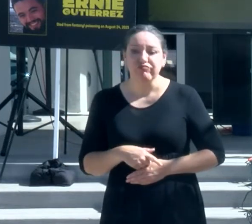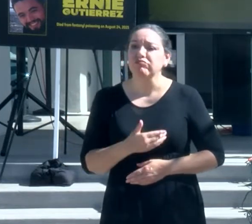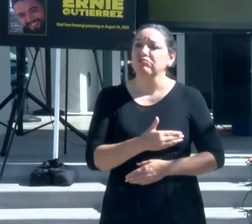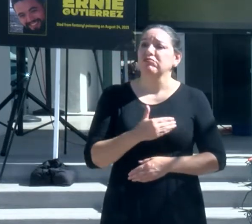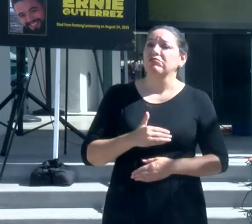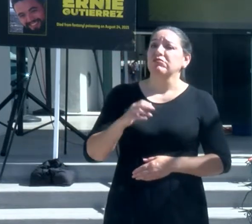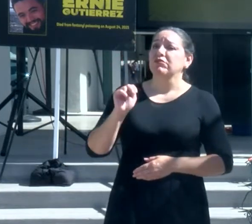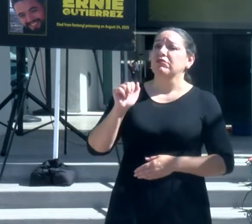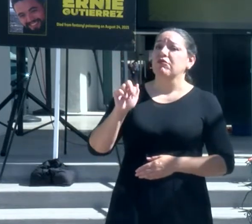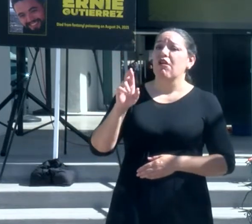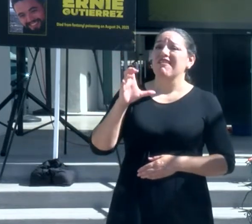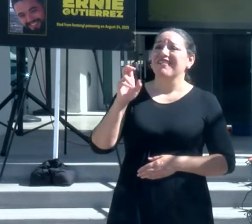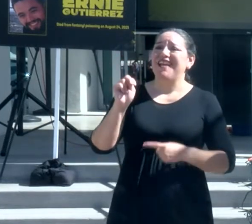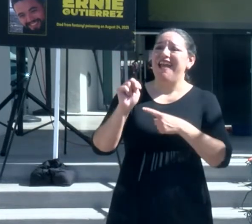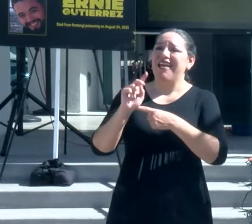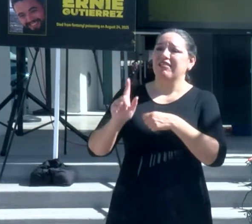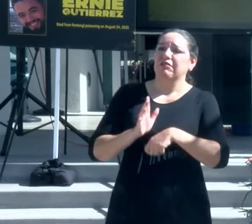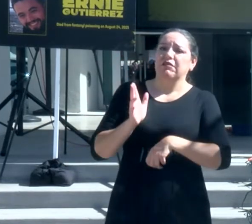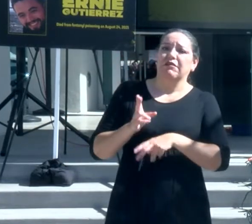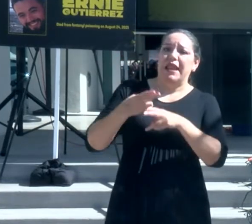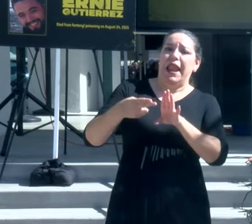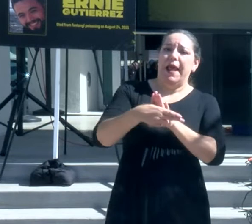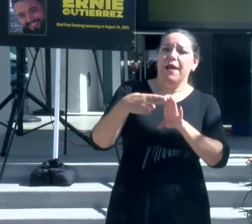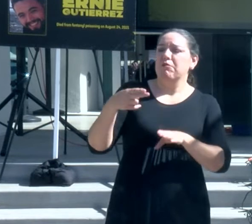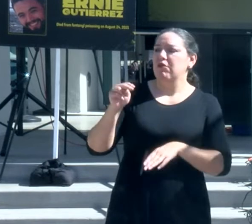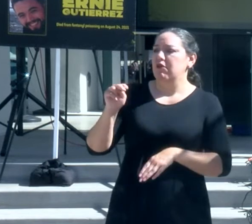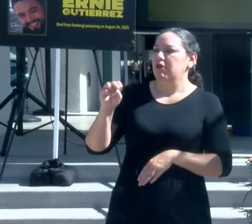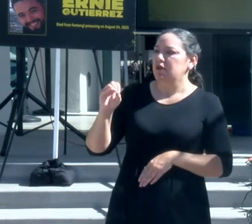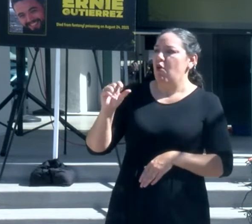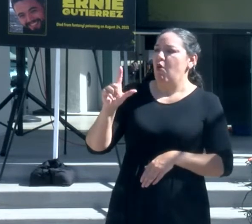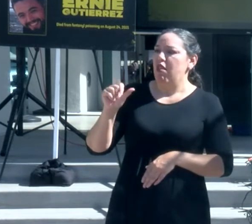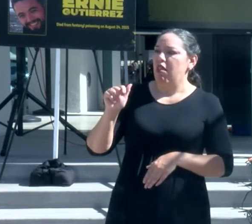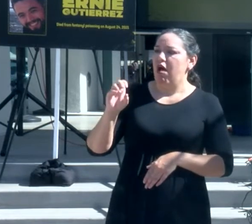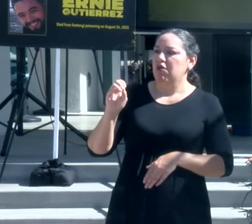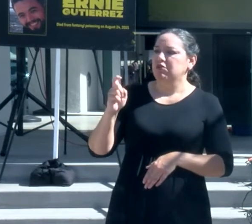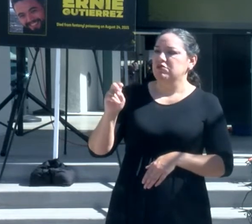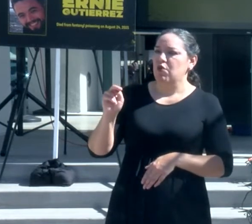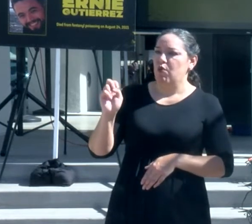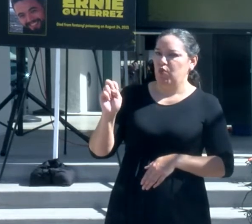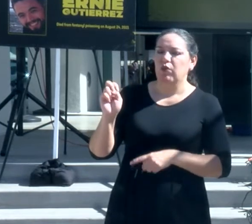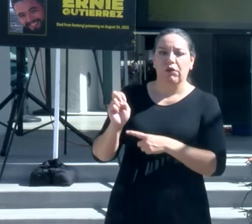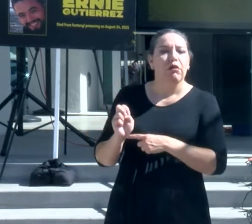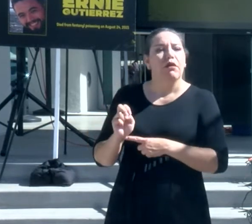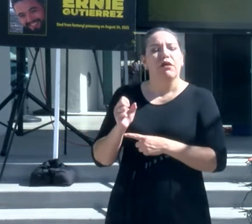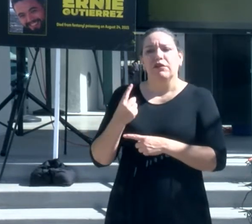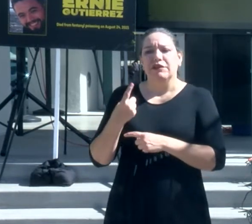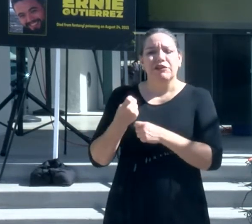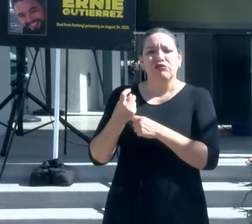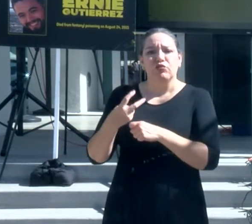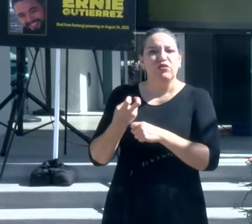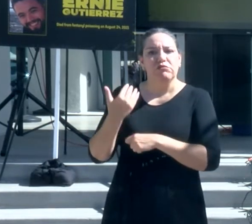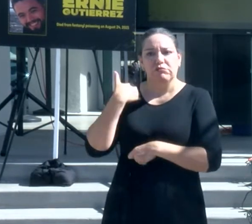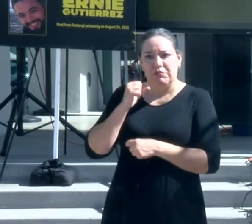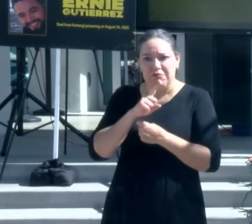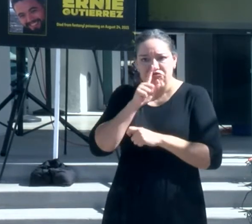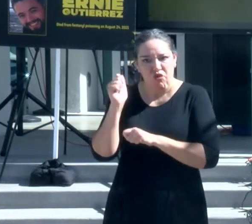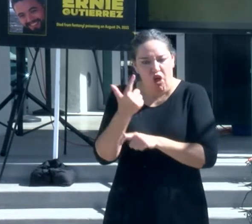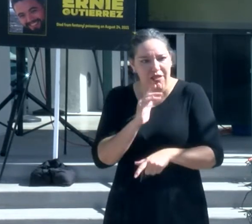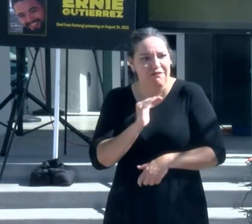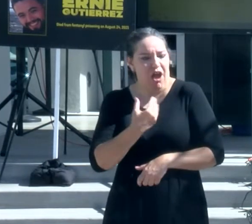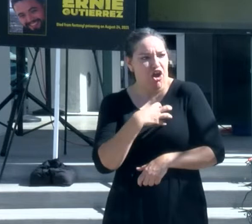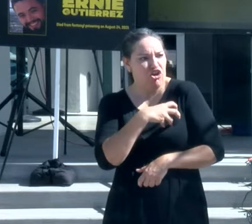So Narcan is the brand name of naloxone, and we years ago, 2 years ago, we had to make sure that every one of our